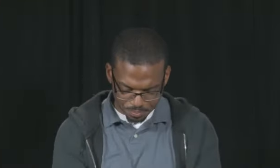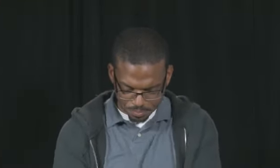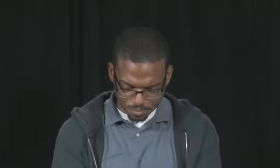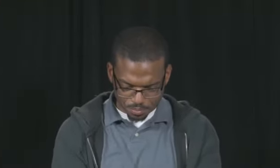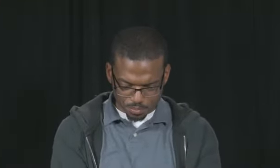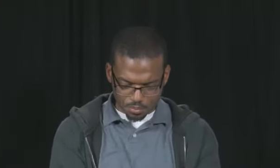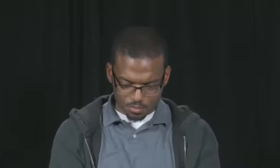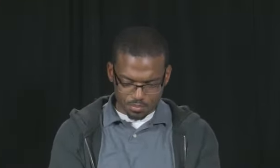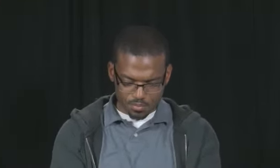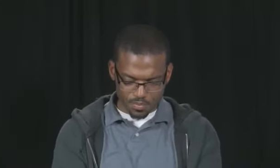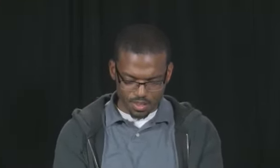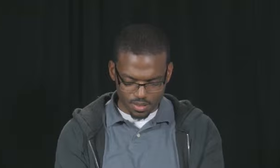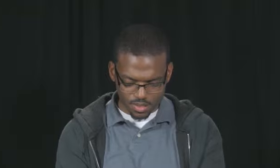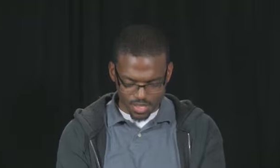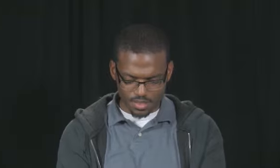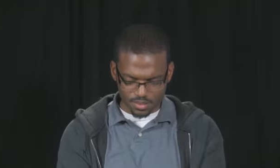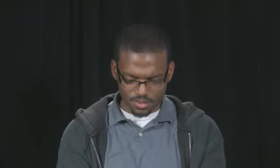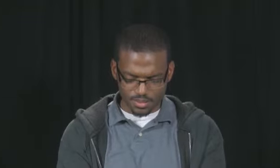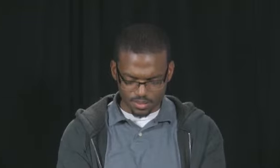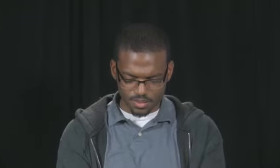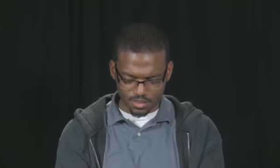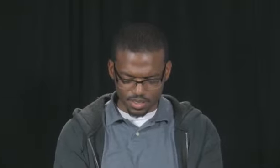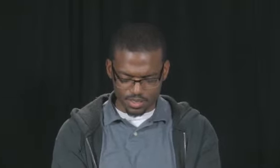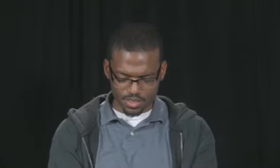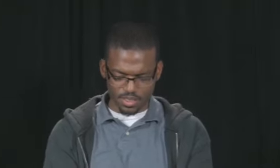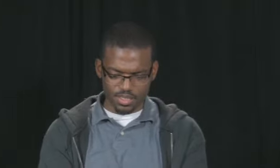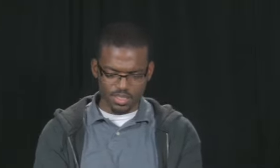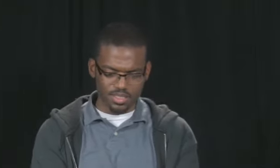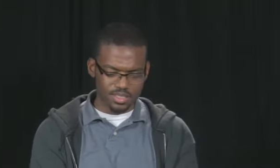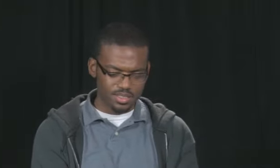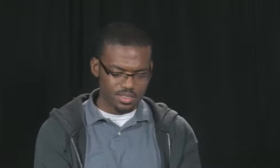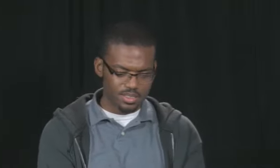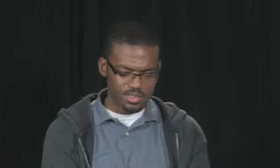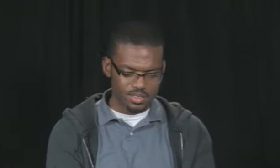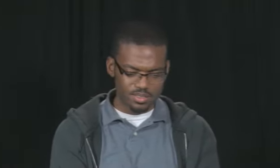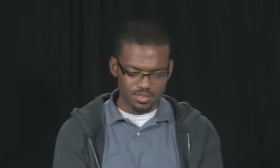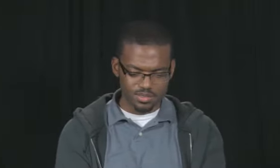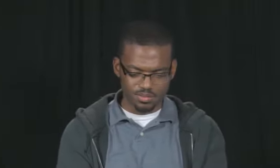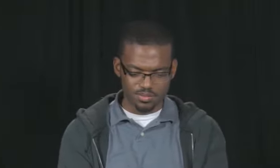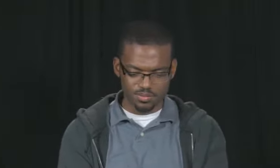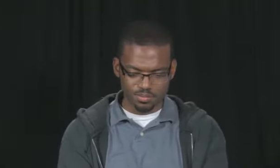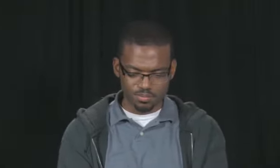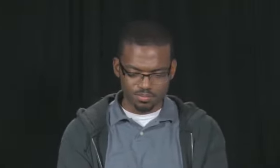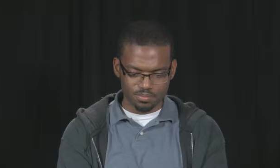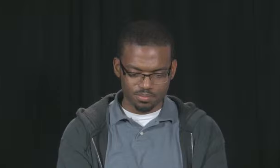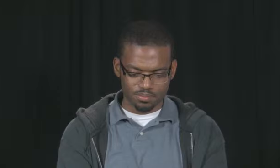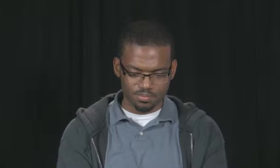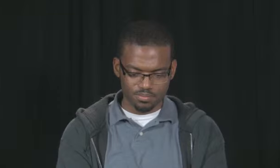only polysyllabic word there, right? Yeah. It's right in the middle. Huh. No such roses see I in